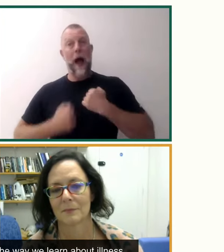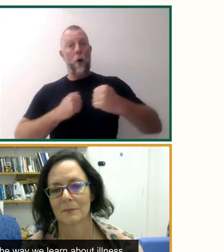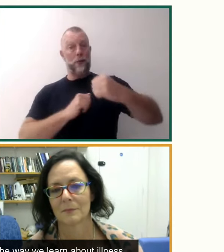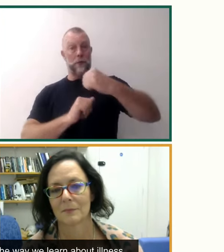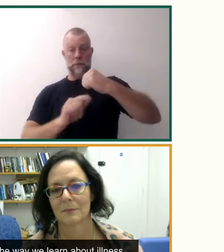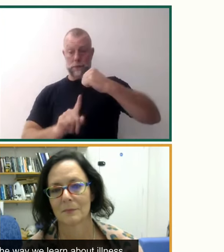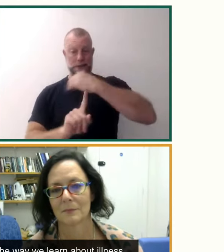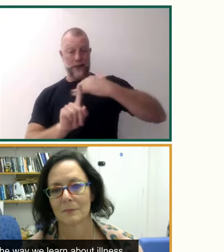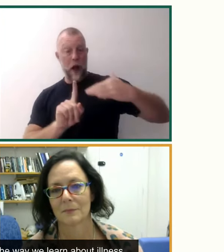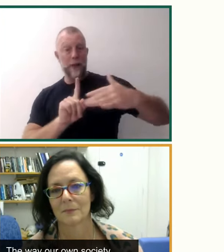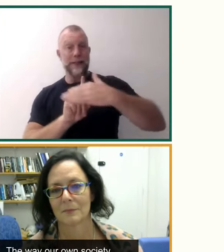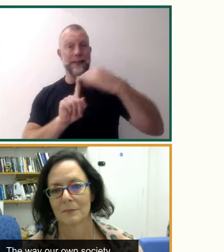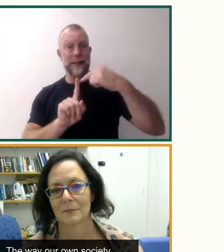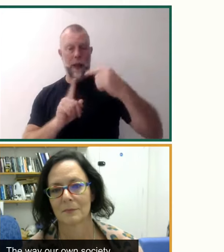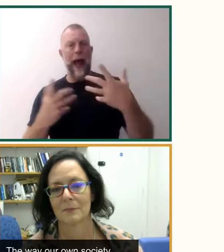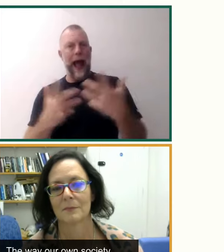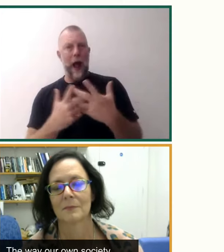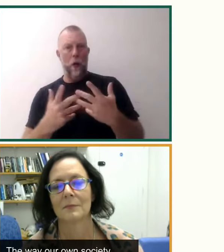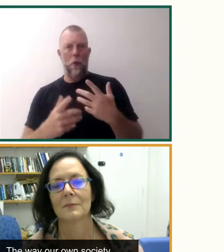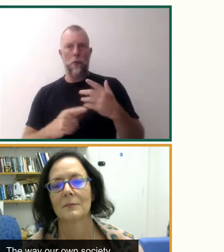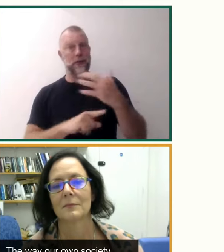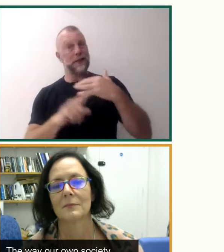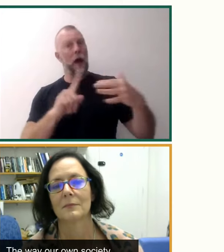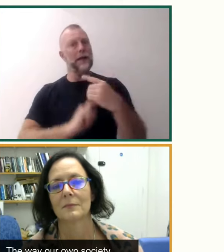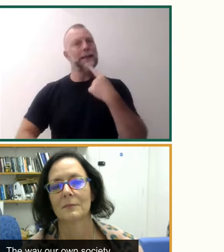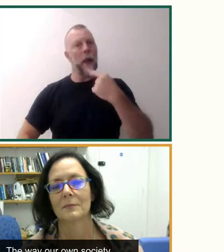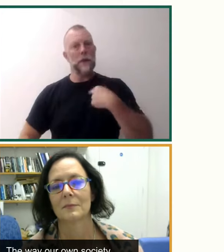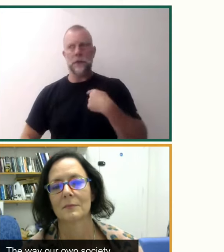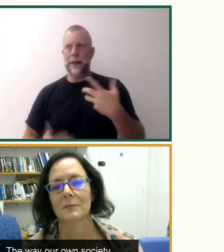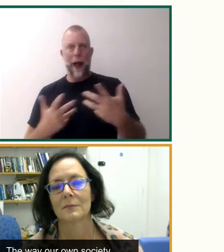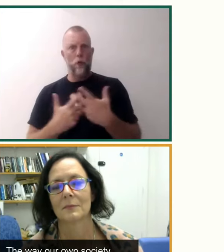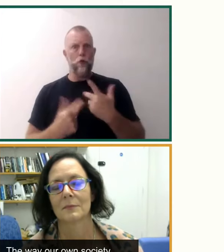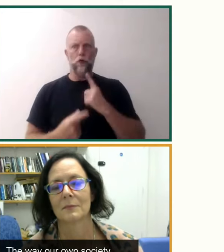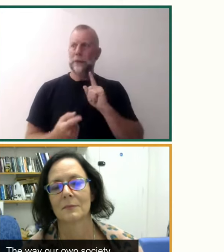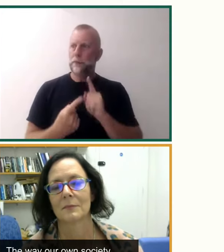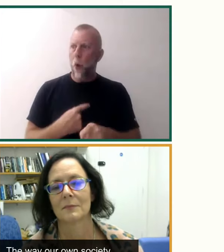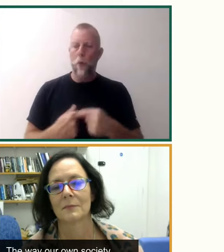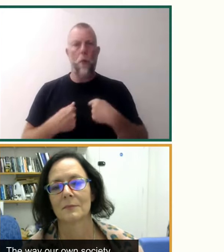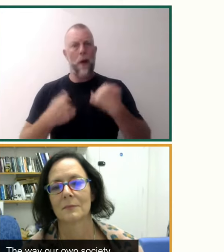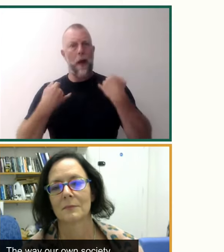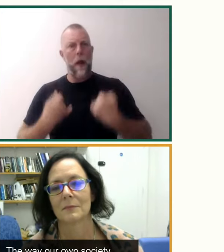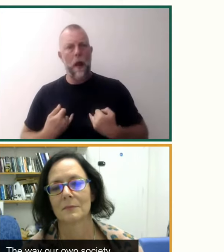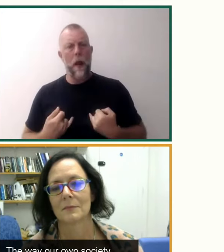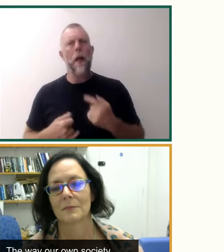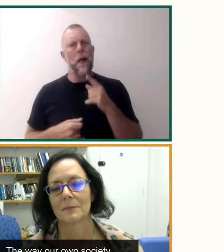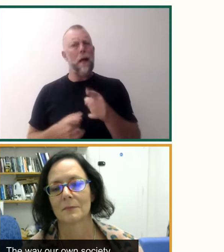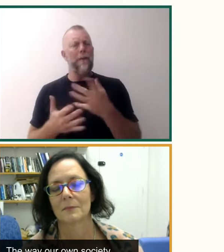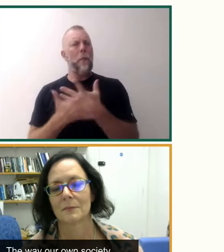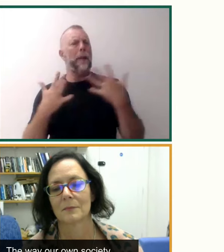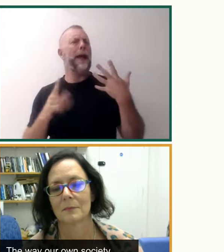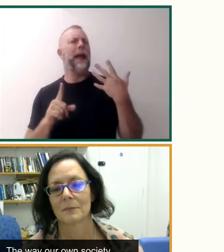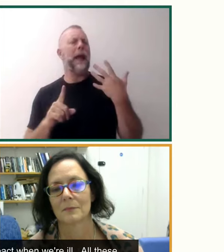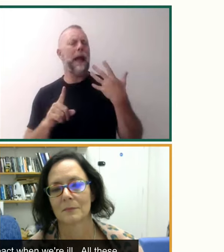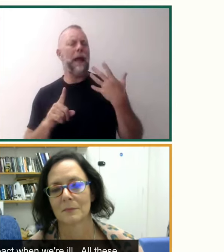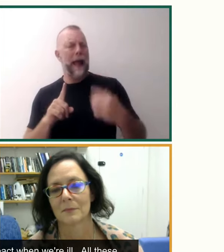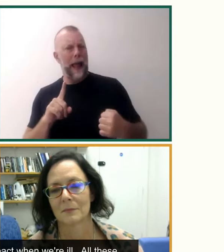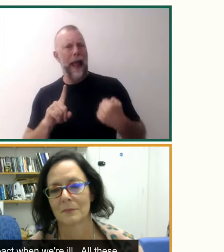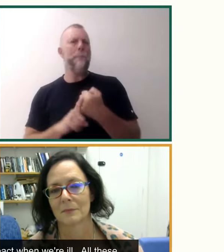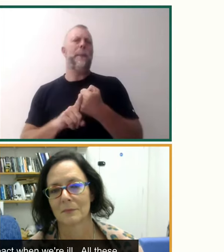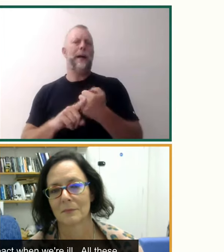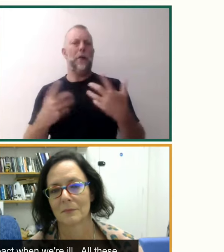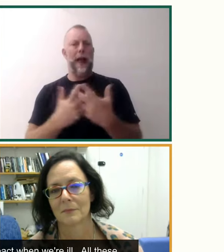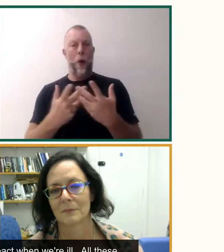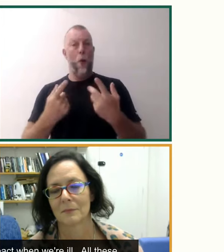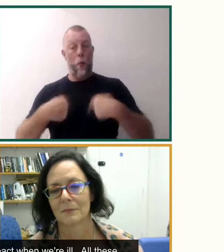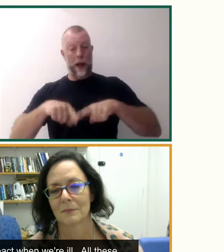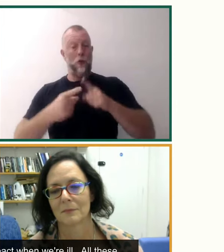us tells us to respond or react when we're ill, all these things have got a massive, massive impact on how we respond to illness. And so